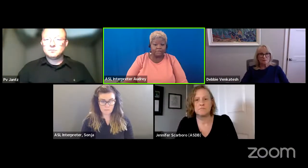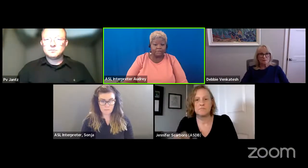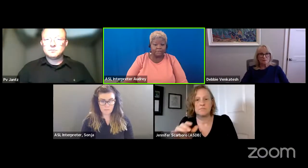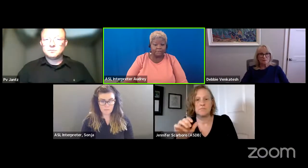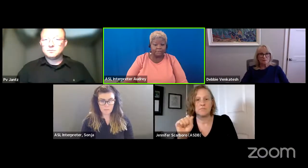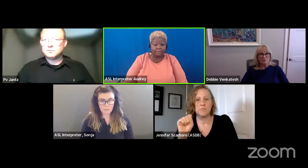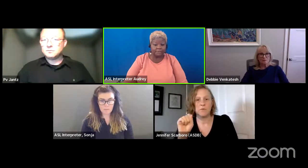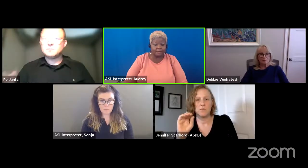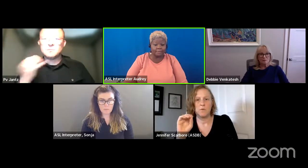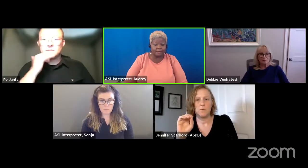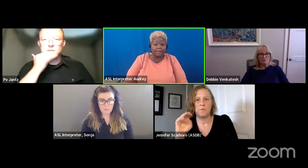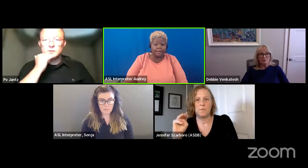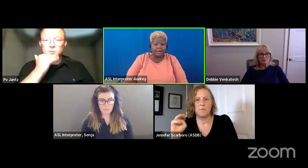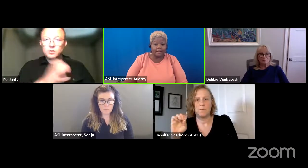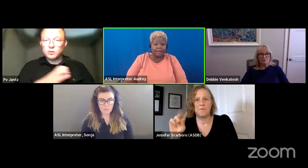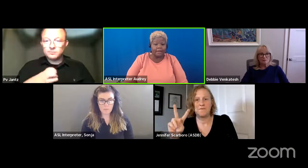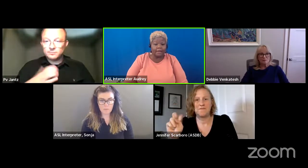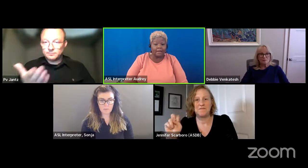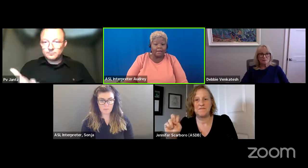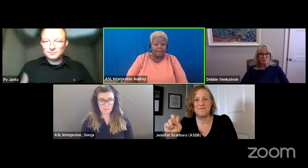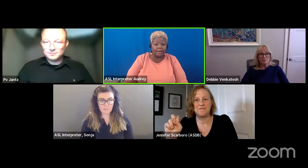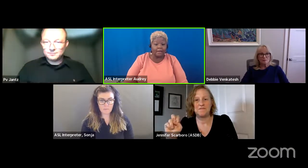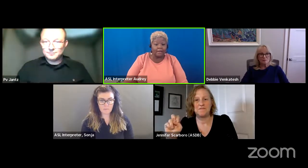Any motions?